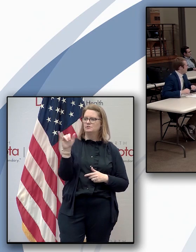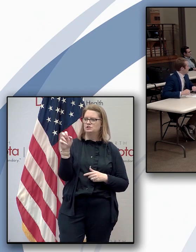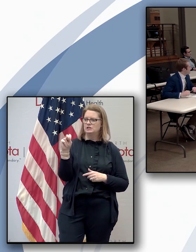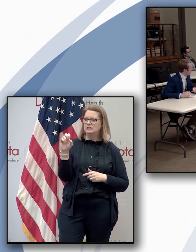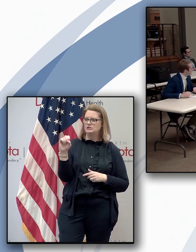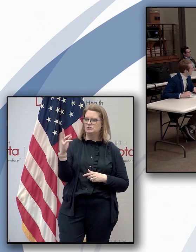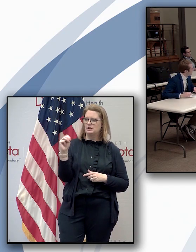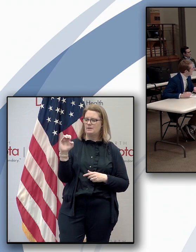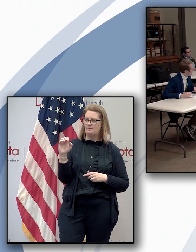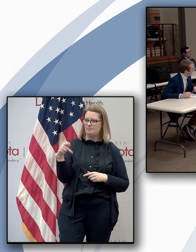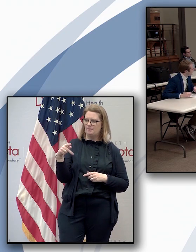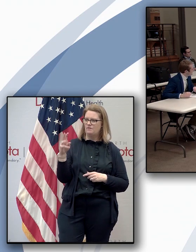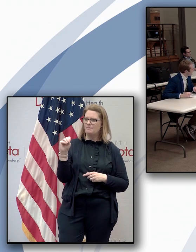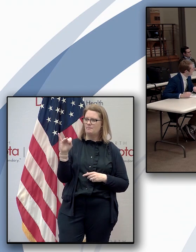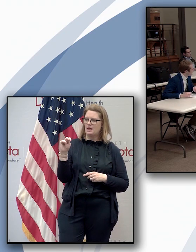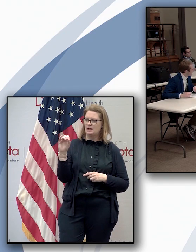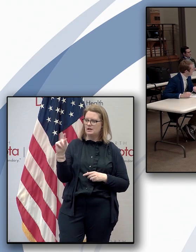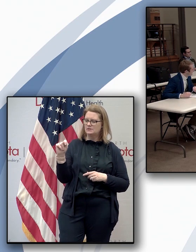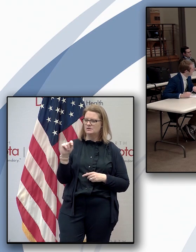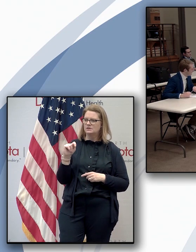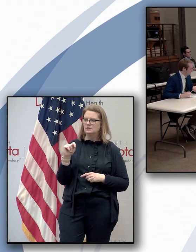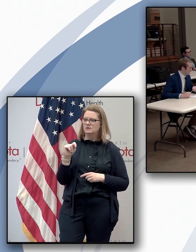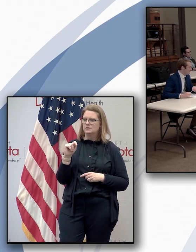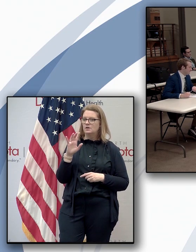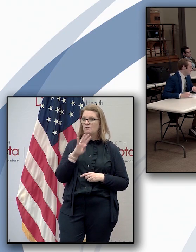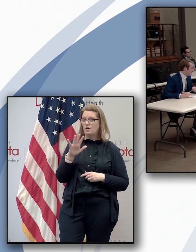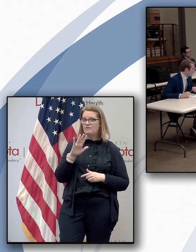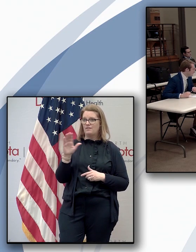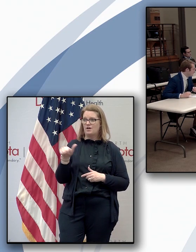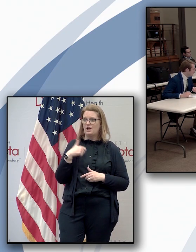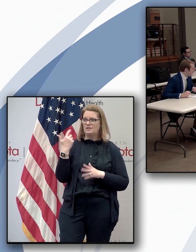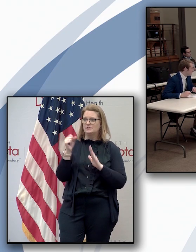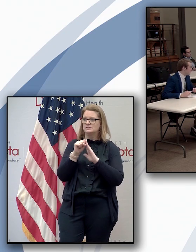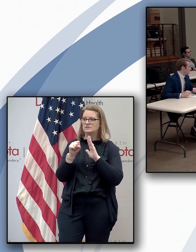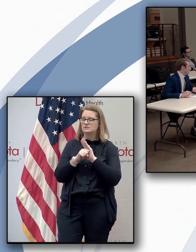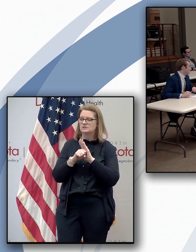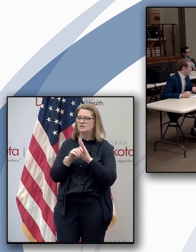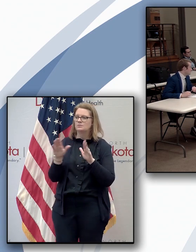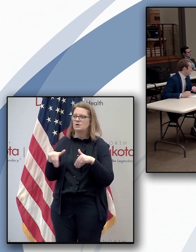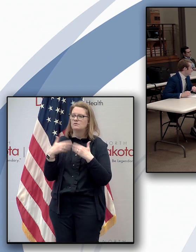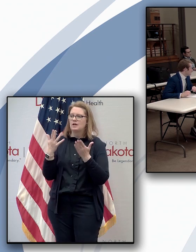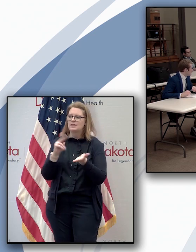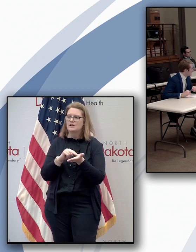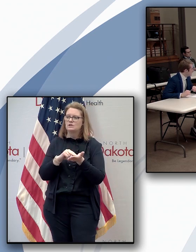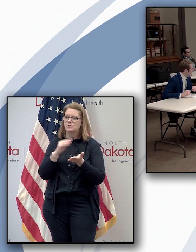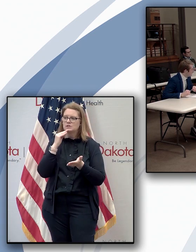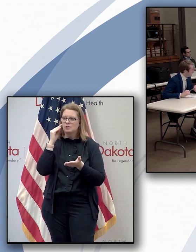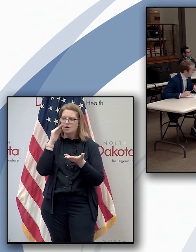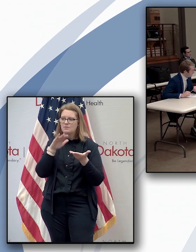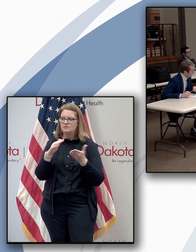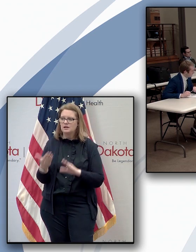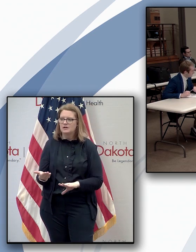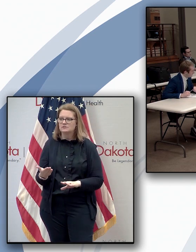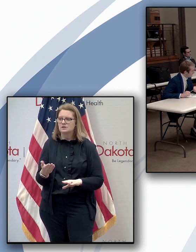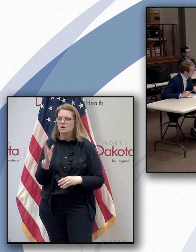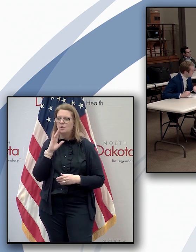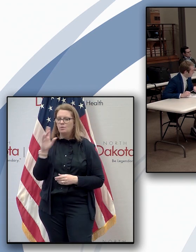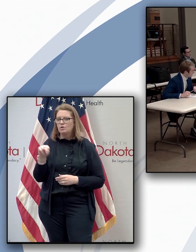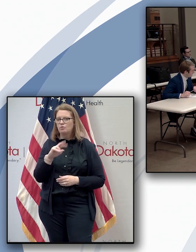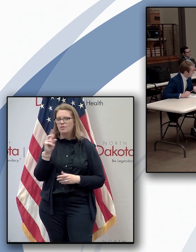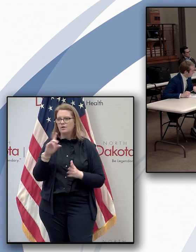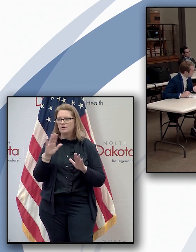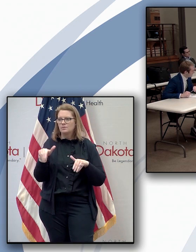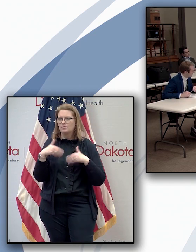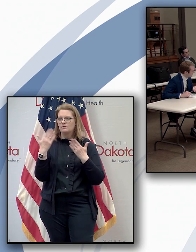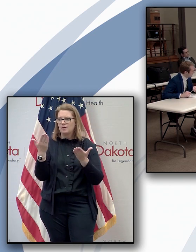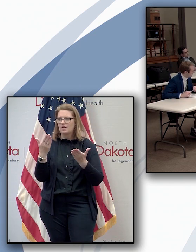they don't have to feel they have to have an extraordinary amount of protein in their freezer. I'm going to go online